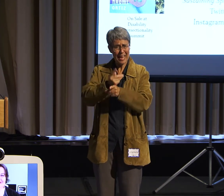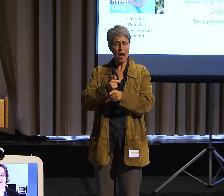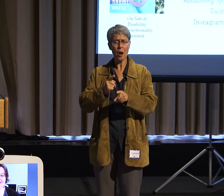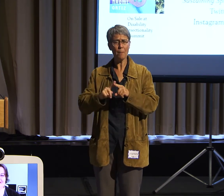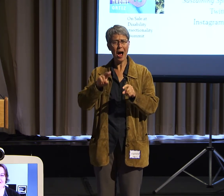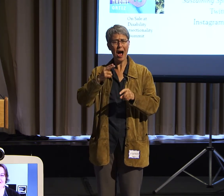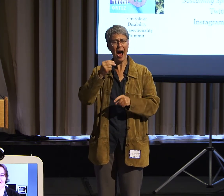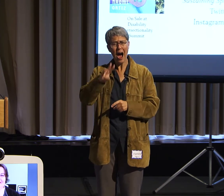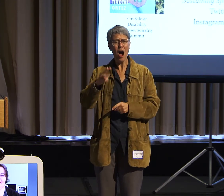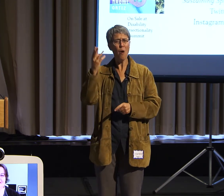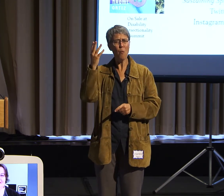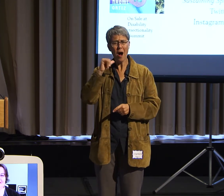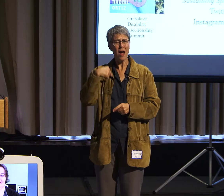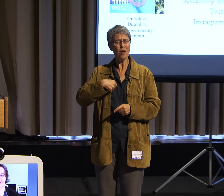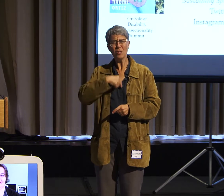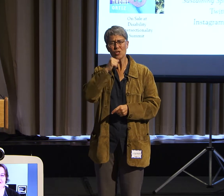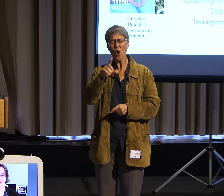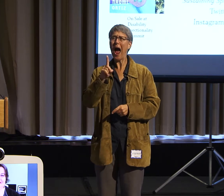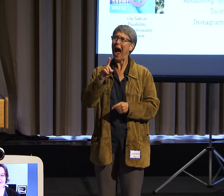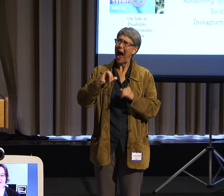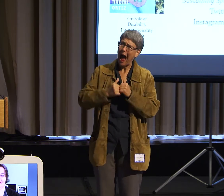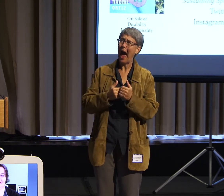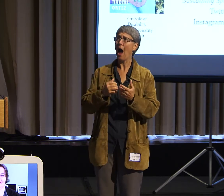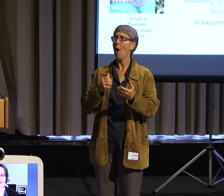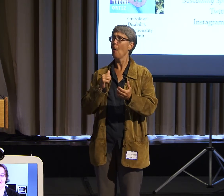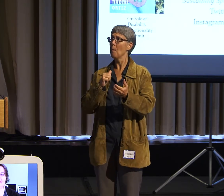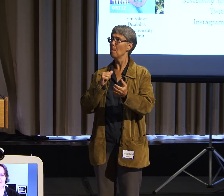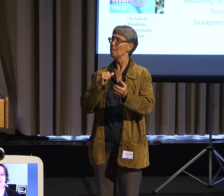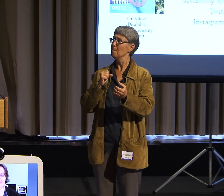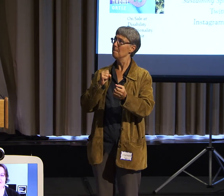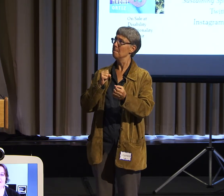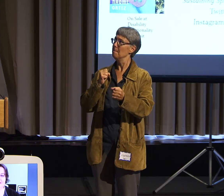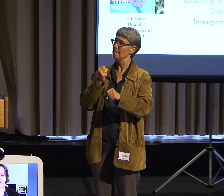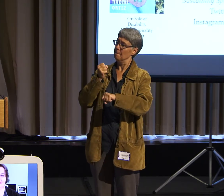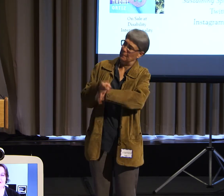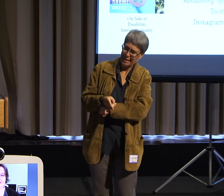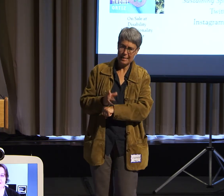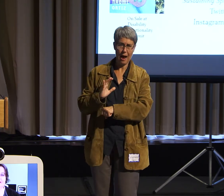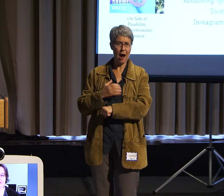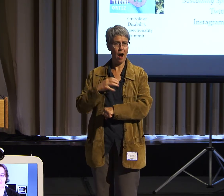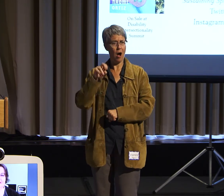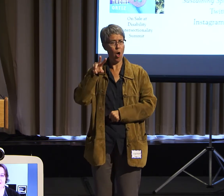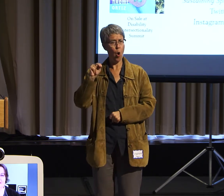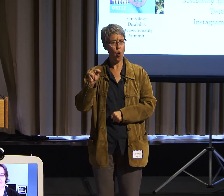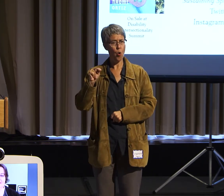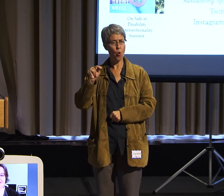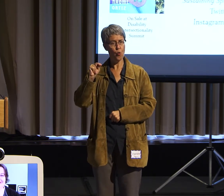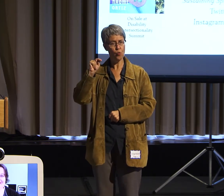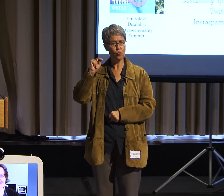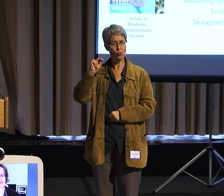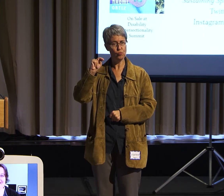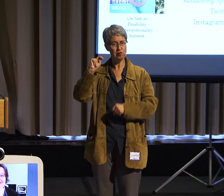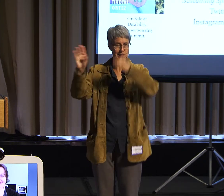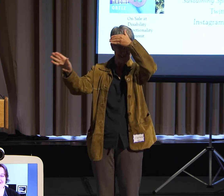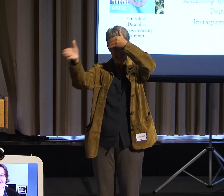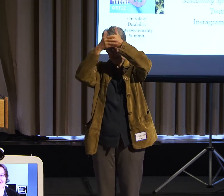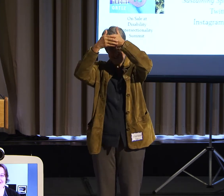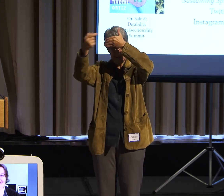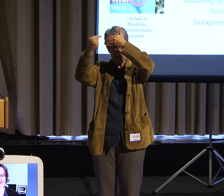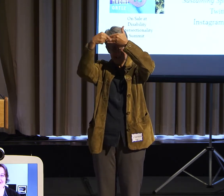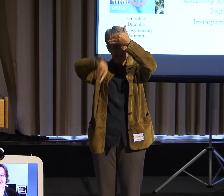just everyone else here, but like all of us and me. And like it's almost like it's an invisible badge of honor, even though we claim